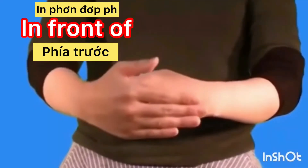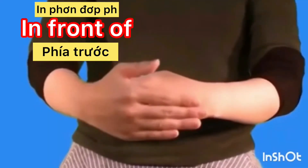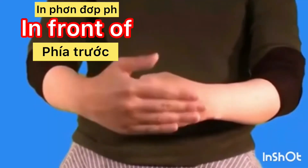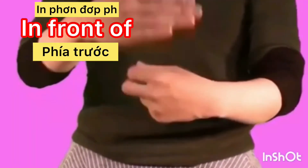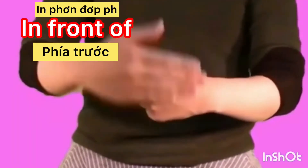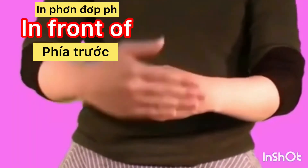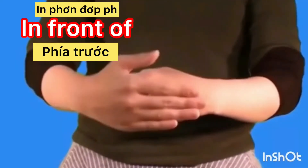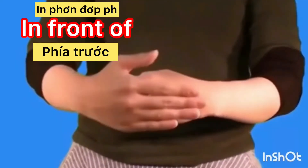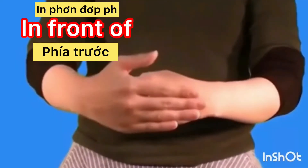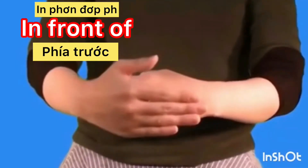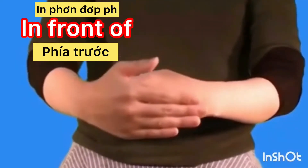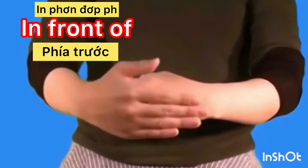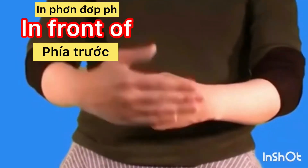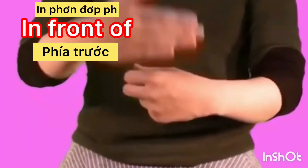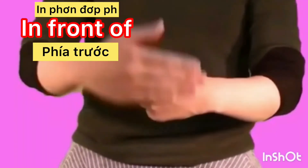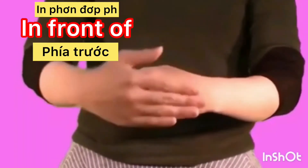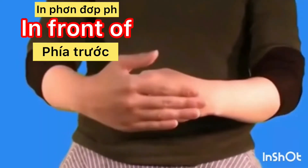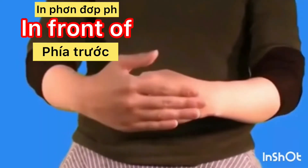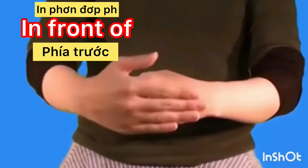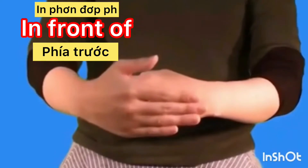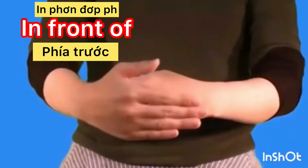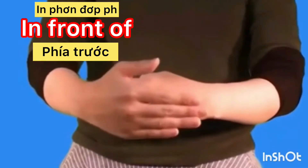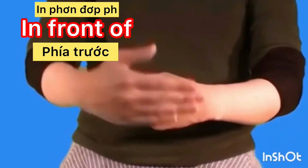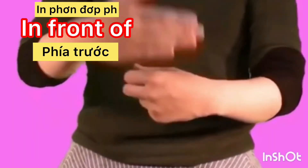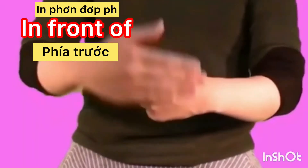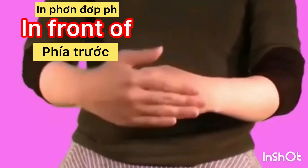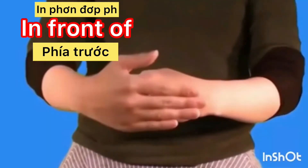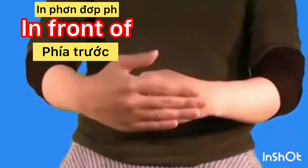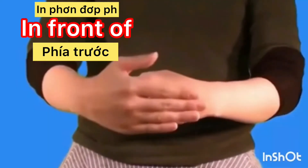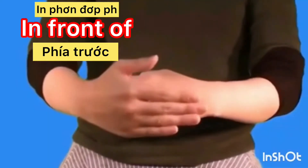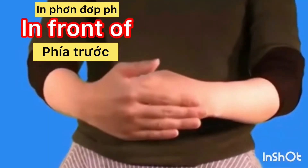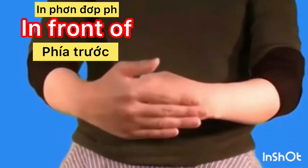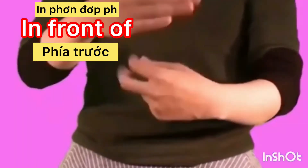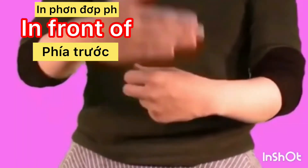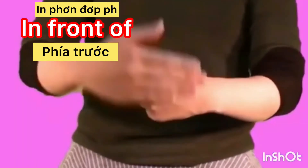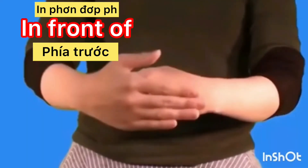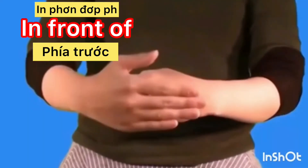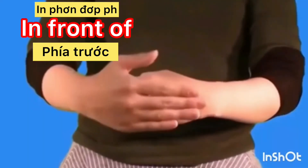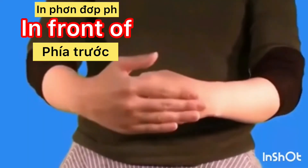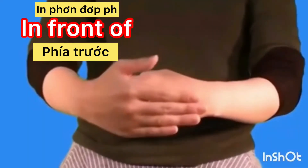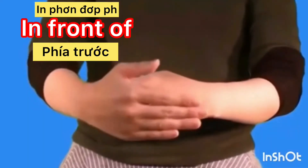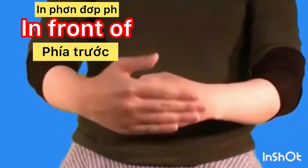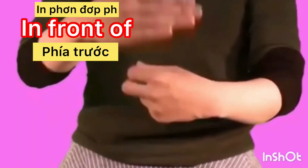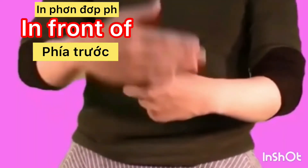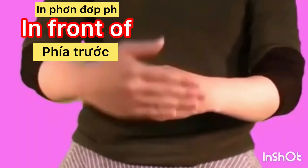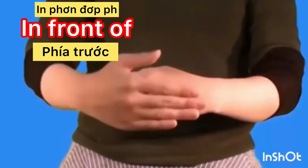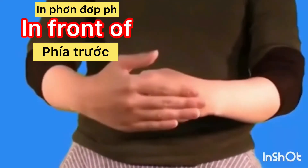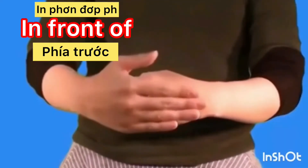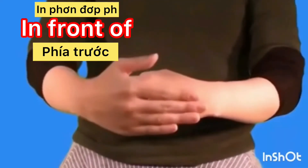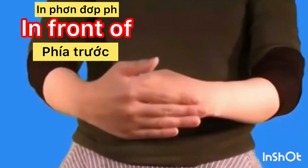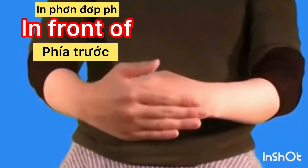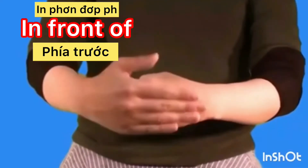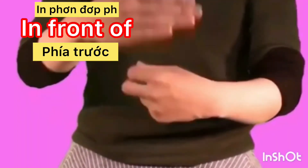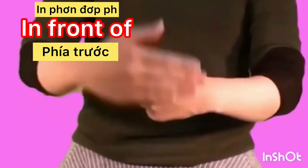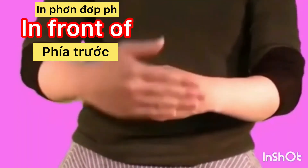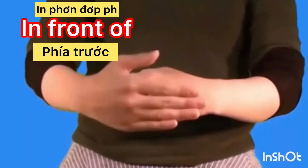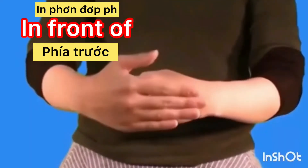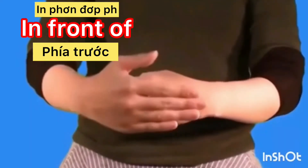of. In front of. In front of. In front of. In front